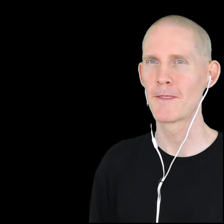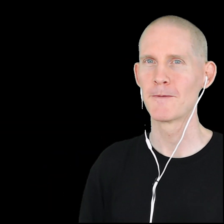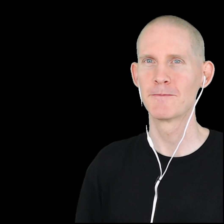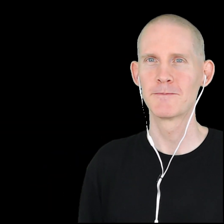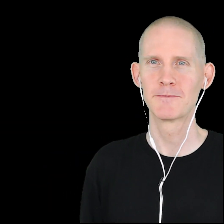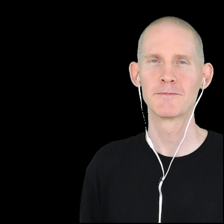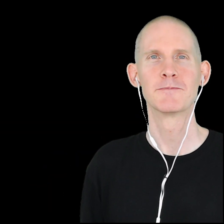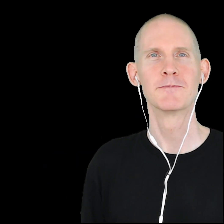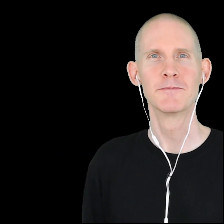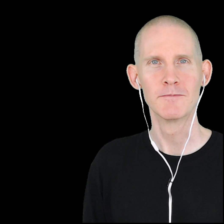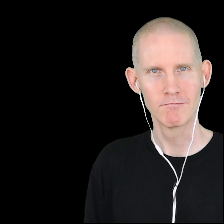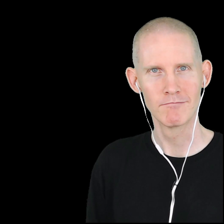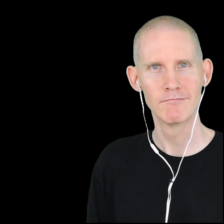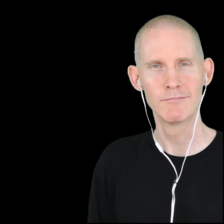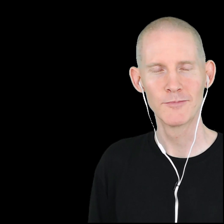are glorious.